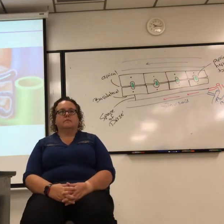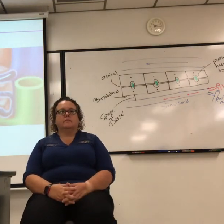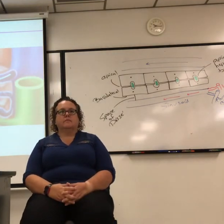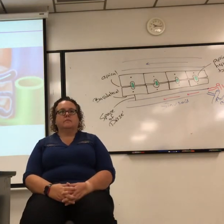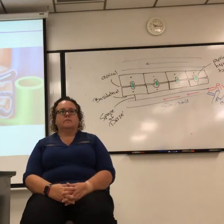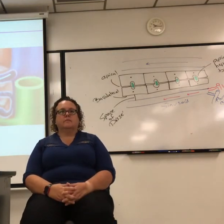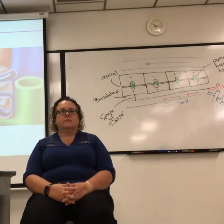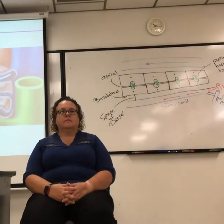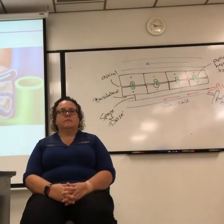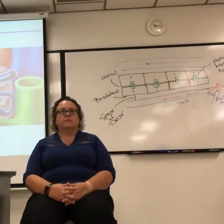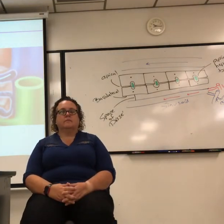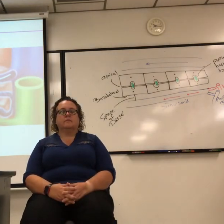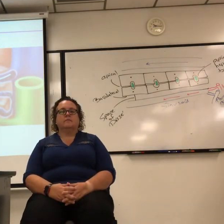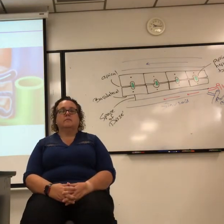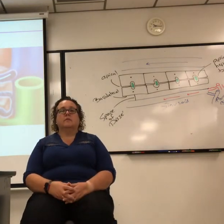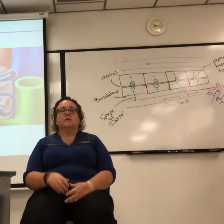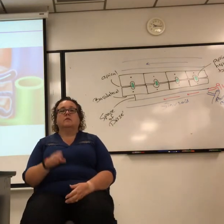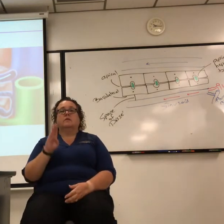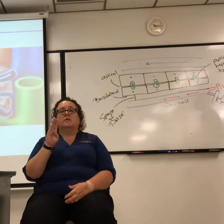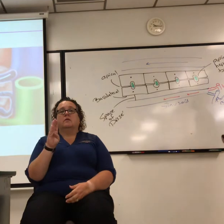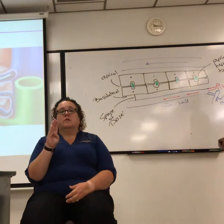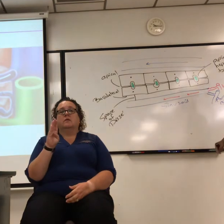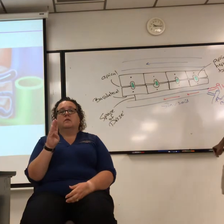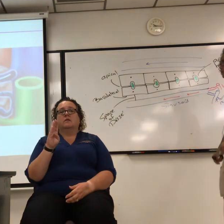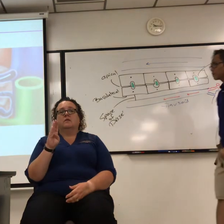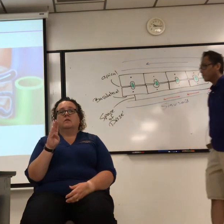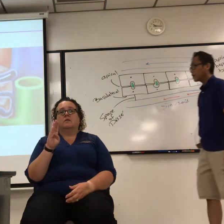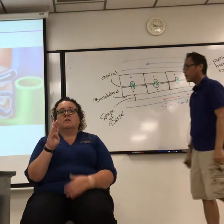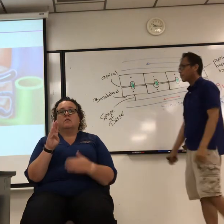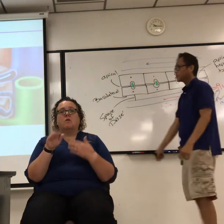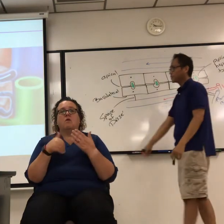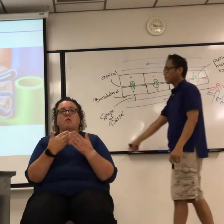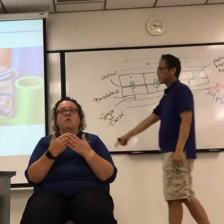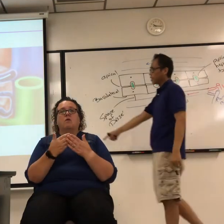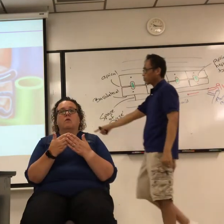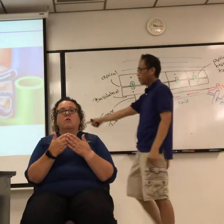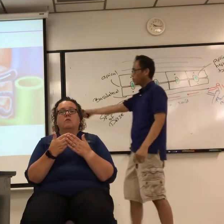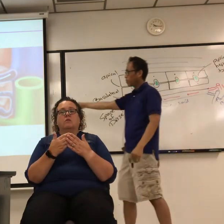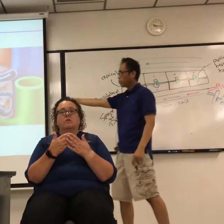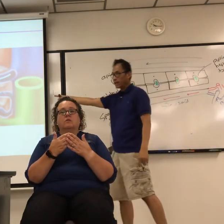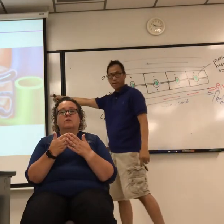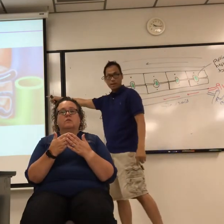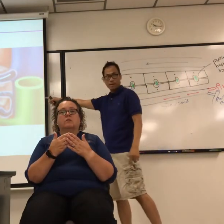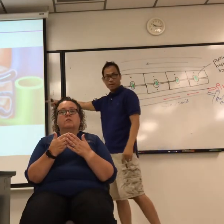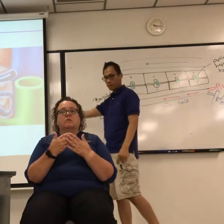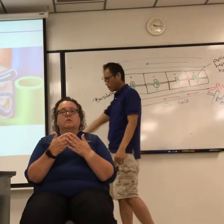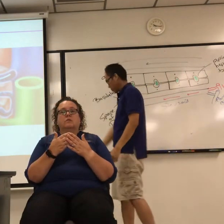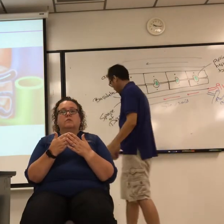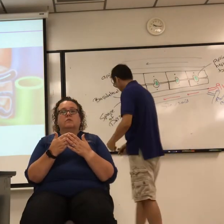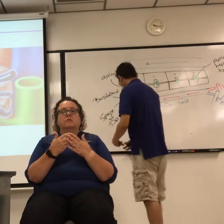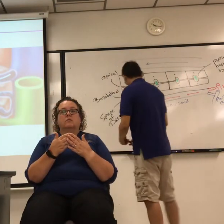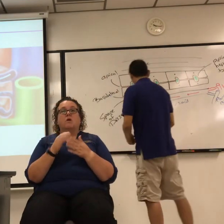And all that bile is gonna drain out a branch of, you know, the biliary system I taught you right before the break.